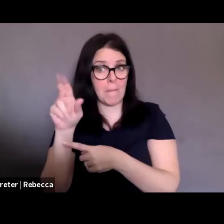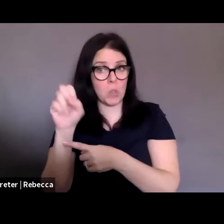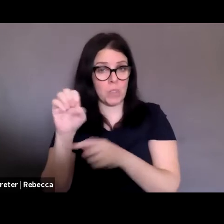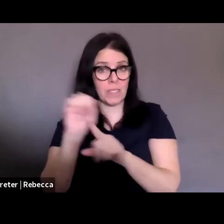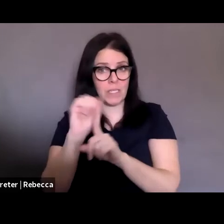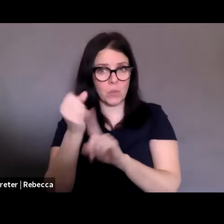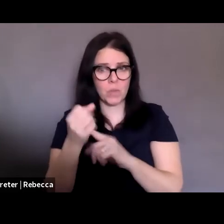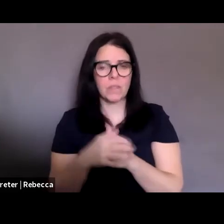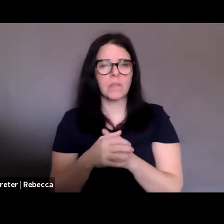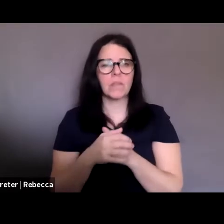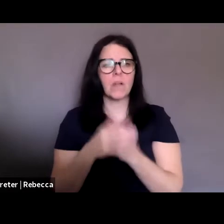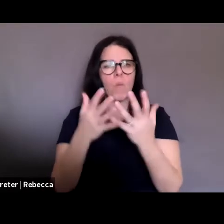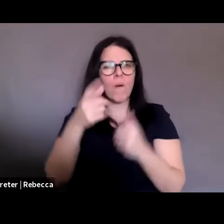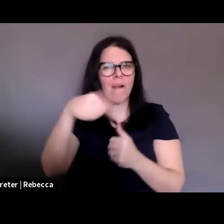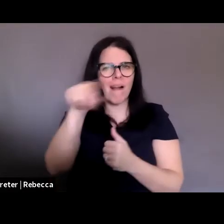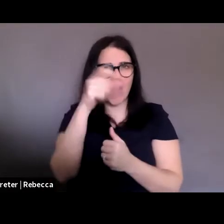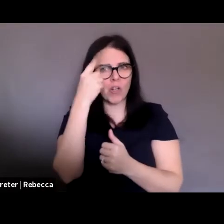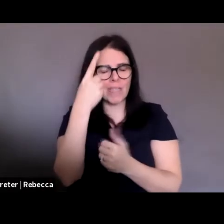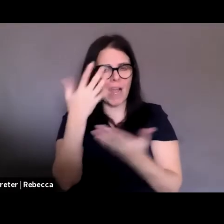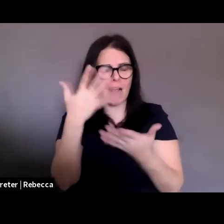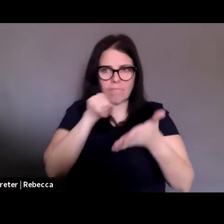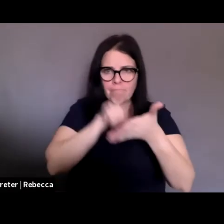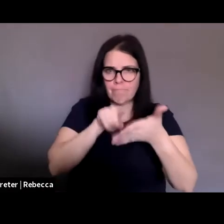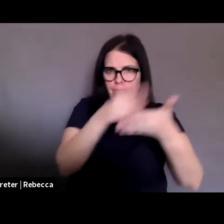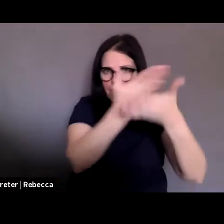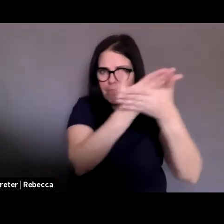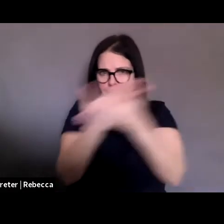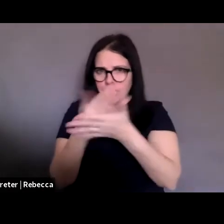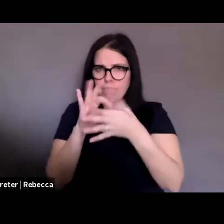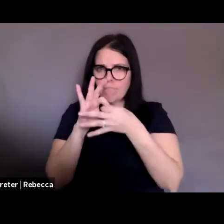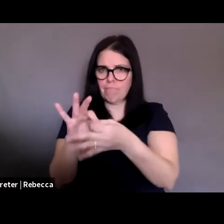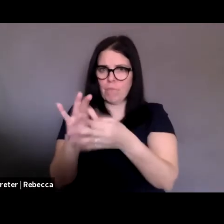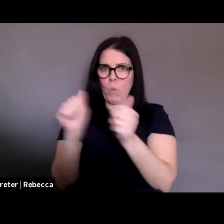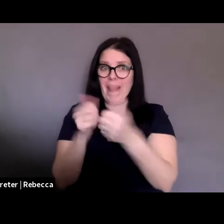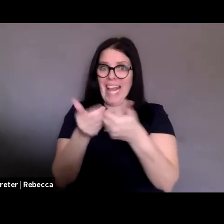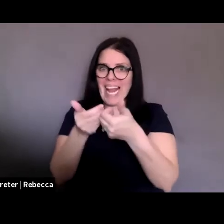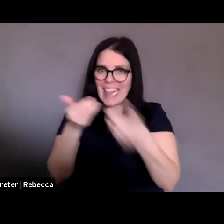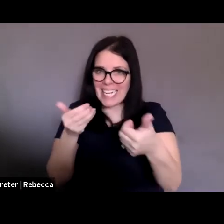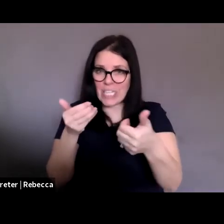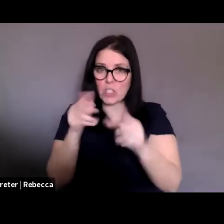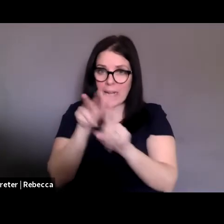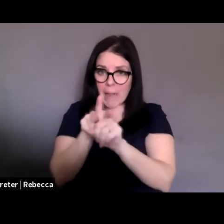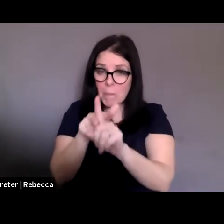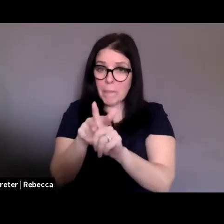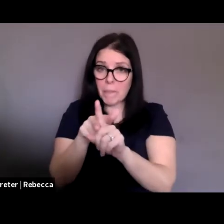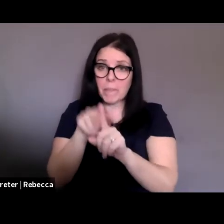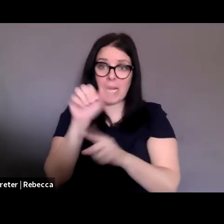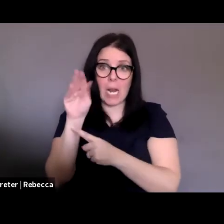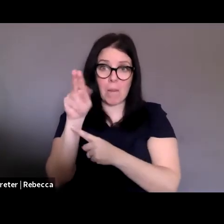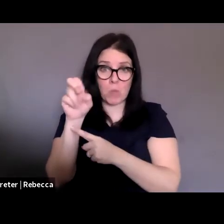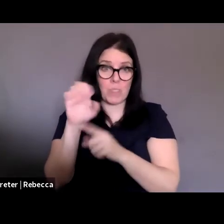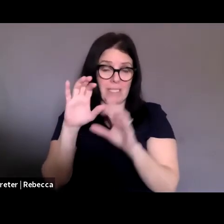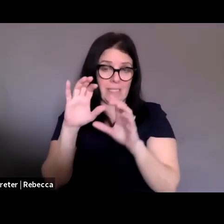the empirical evidence of the impact of alienation claims in abuse cases. We want to encourage a more